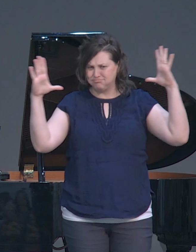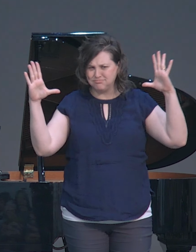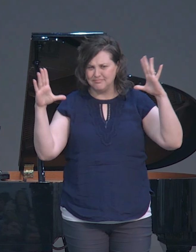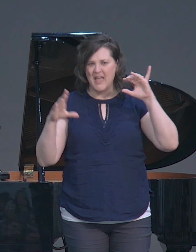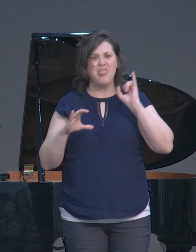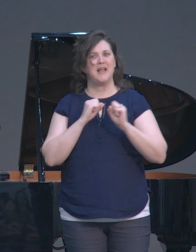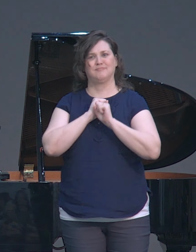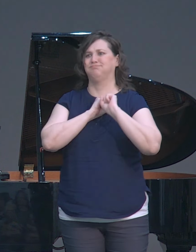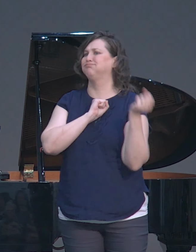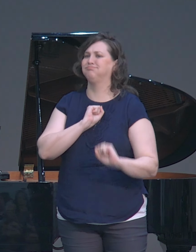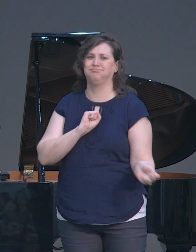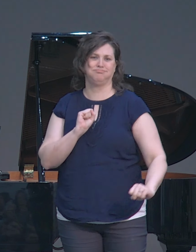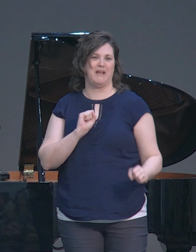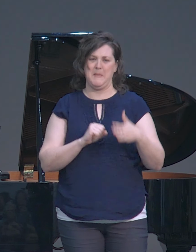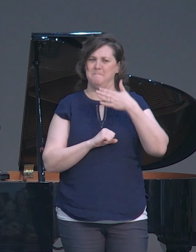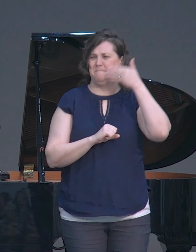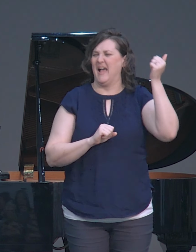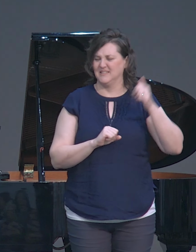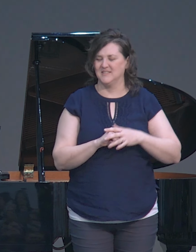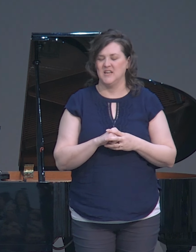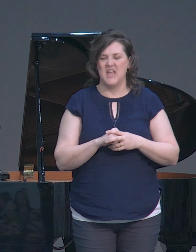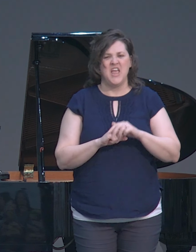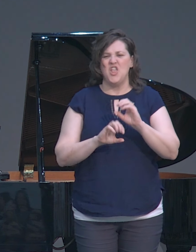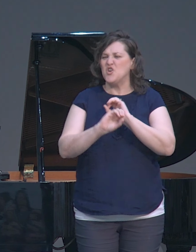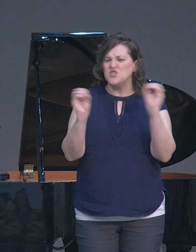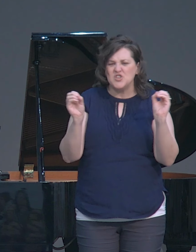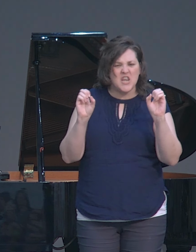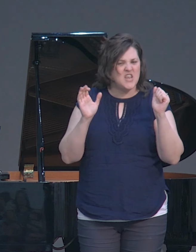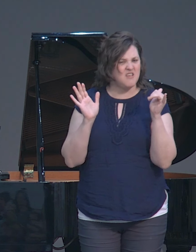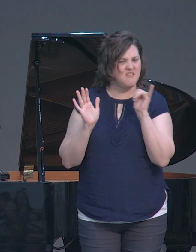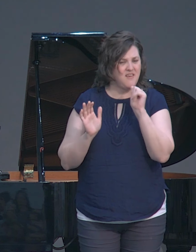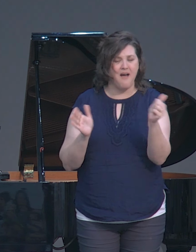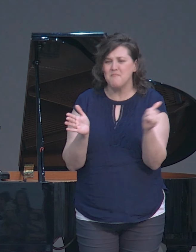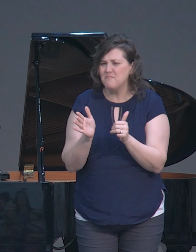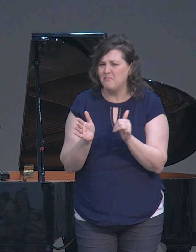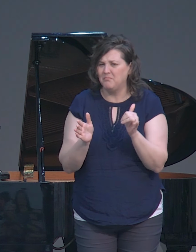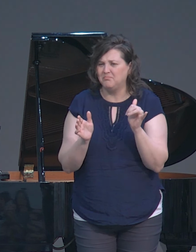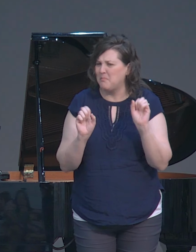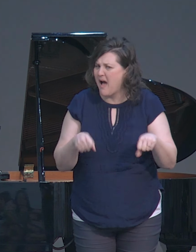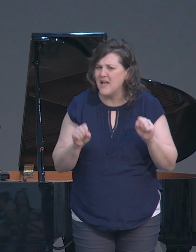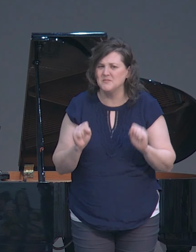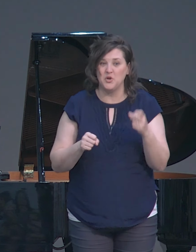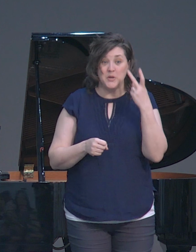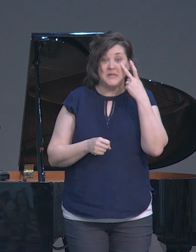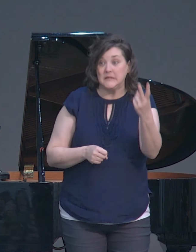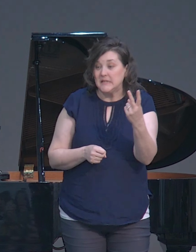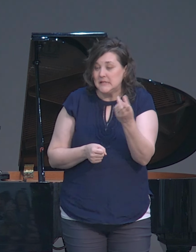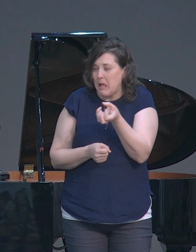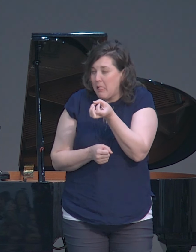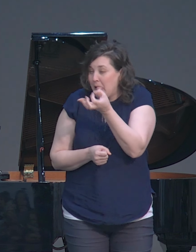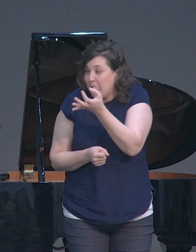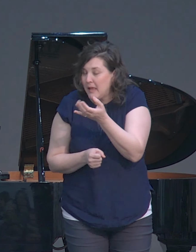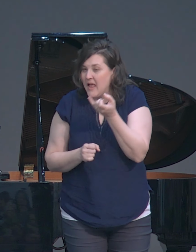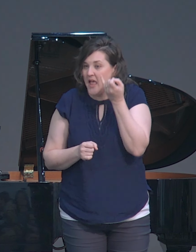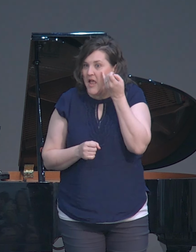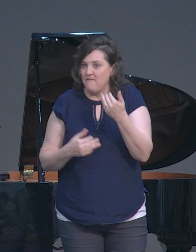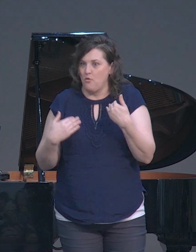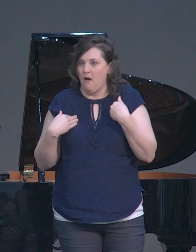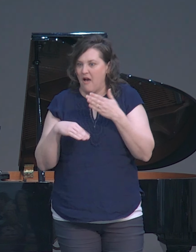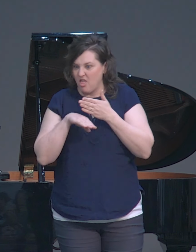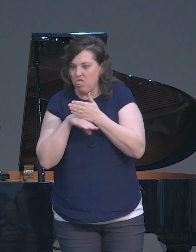hyperbole at its finest. Of course, there's no way to see a speck in someone's eye if there's a log jammed into your eye.